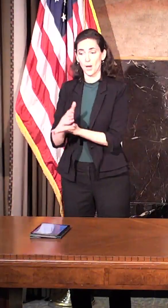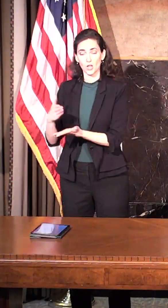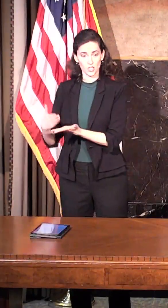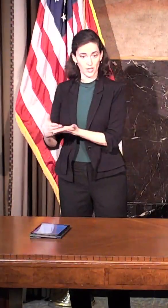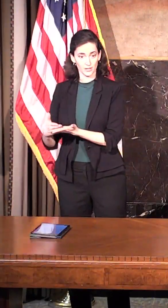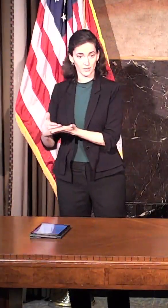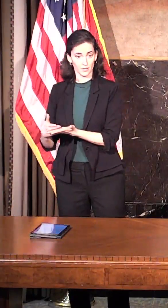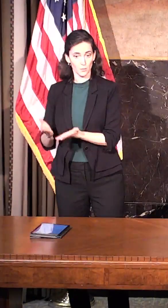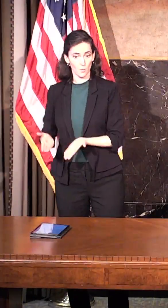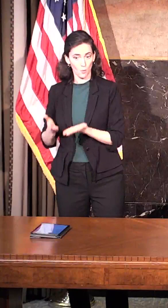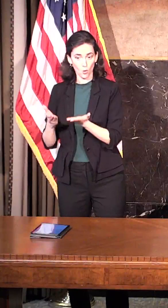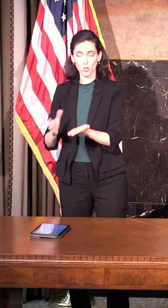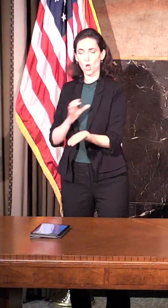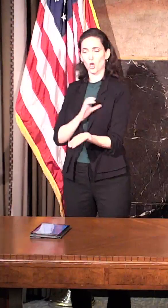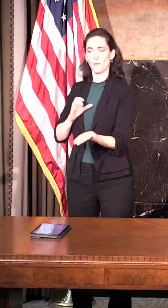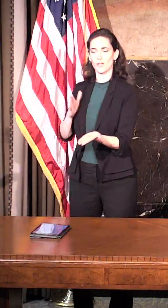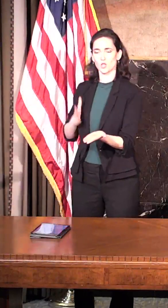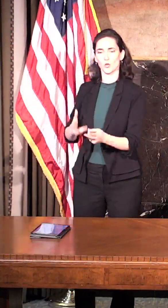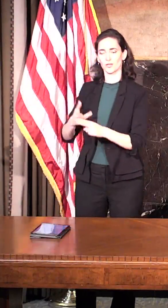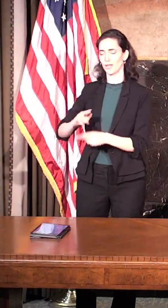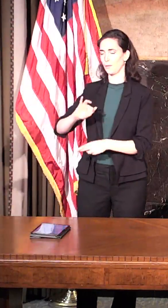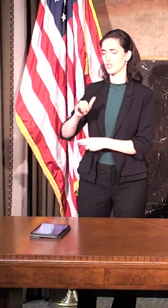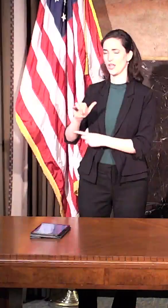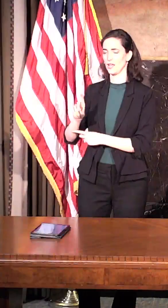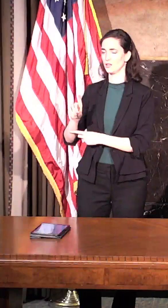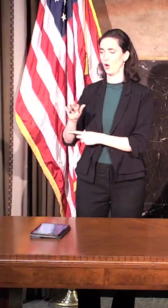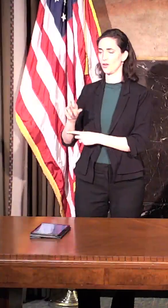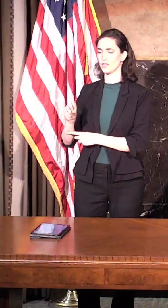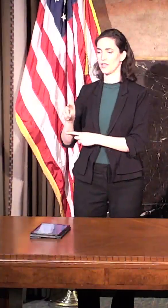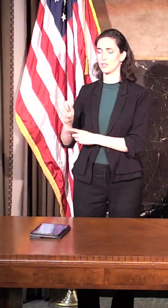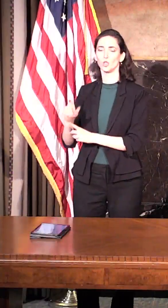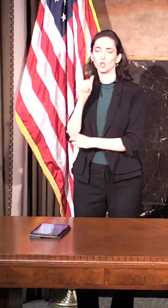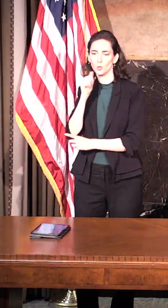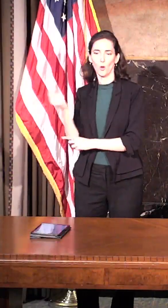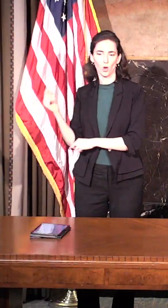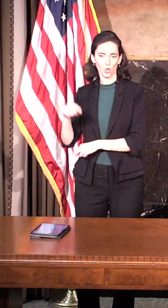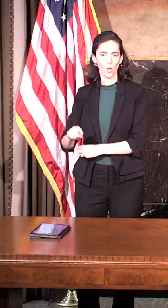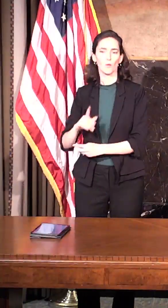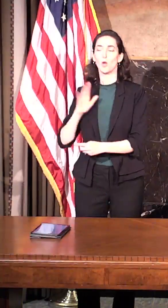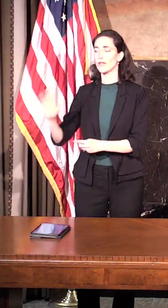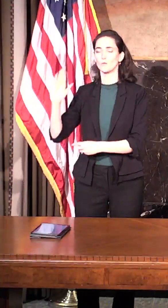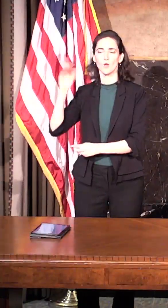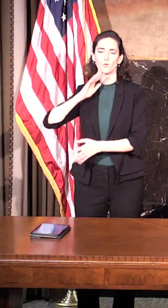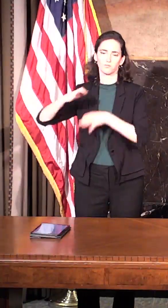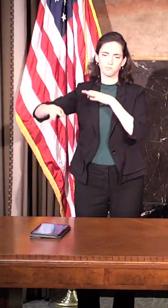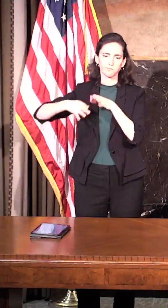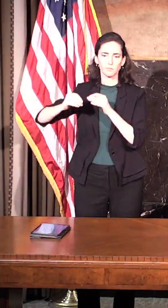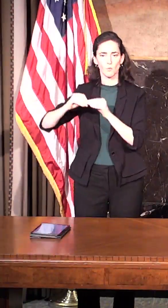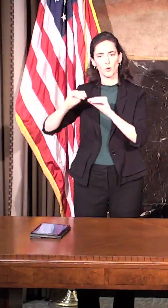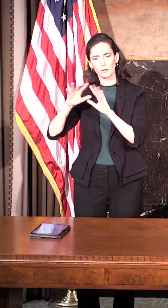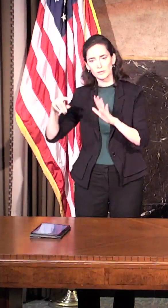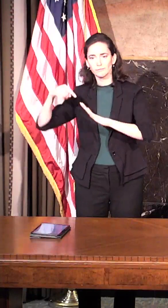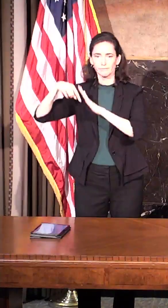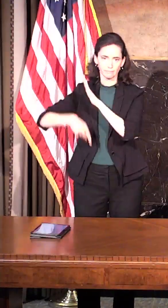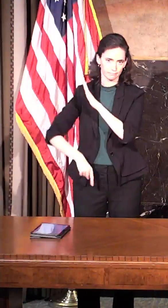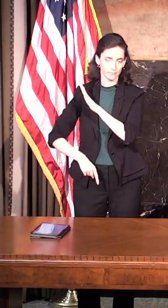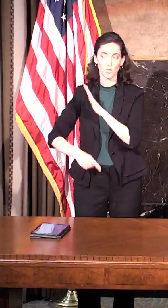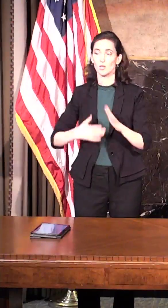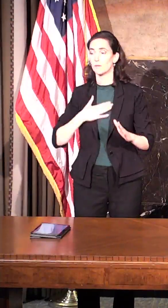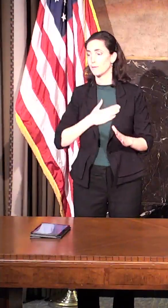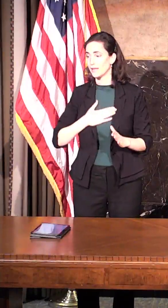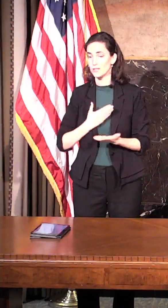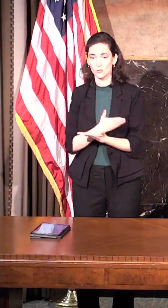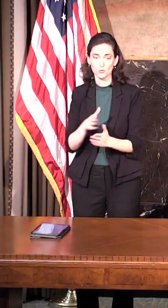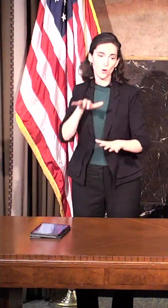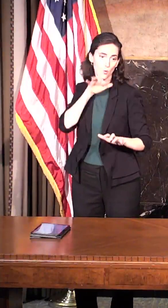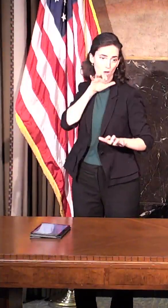will be there tomorrow. There'll be a lot more details there at his presentation, so I'd encourage you all to tune